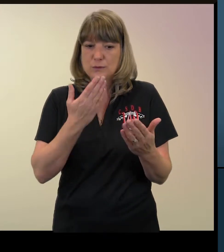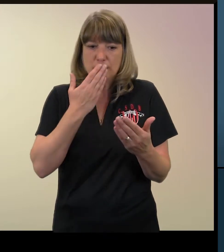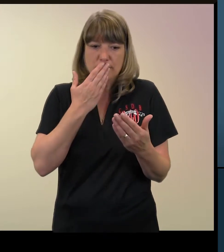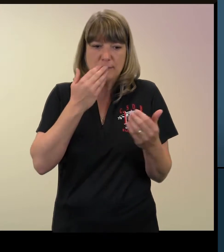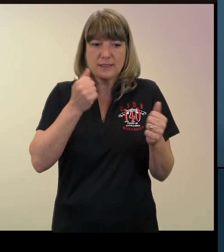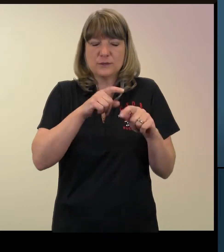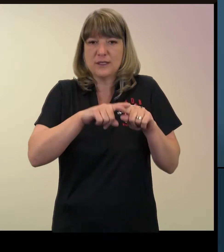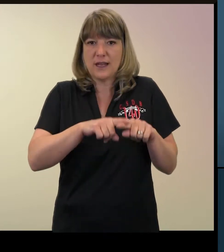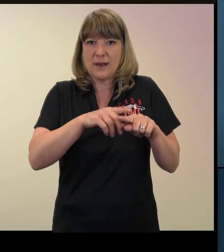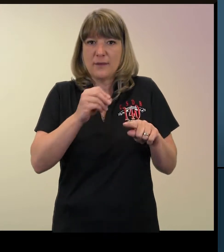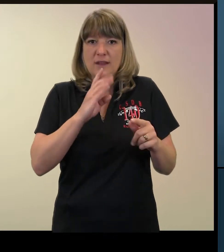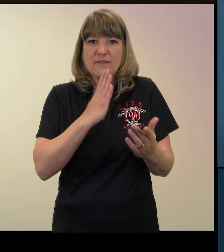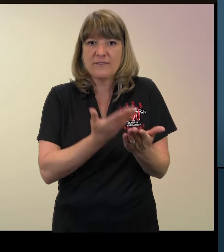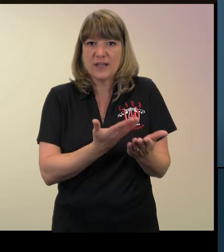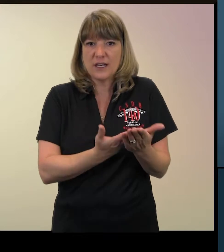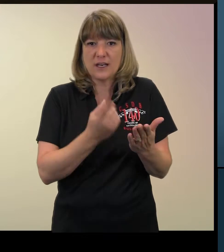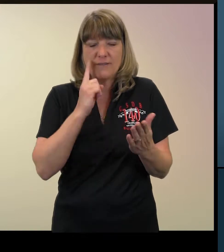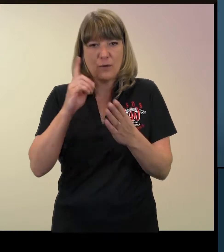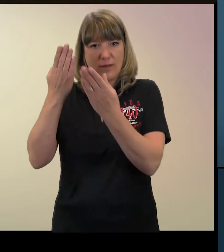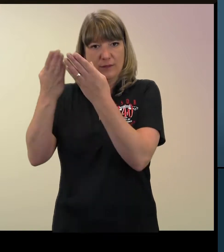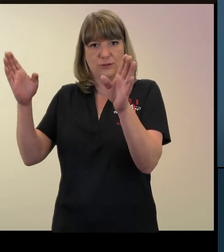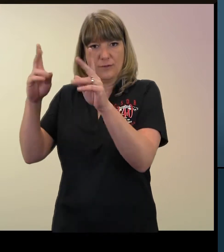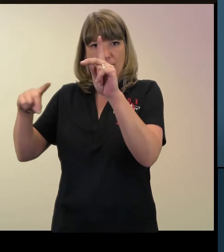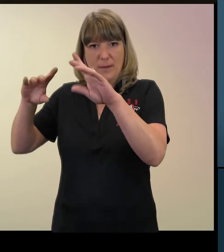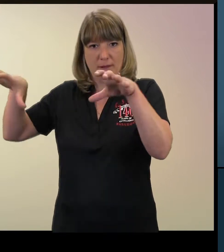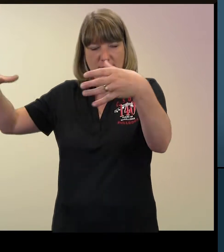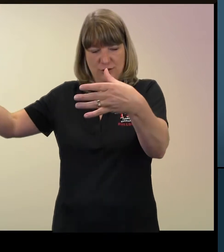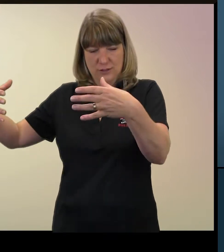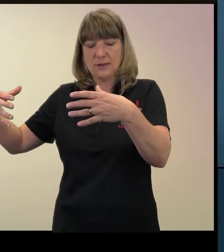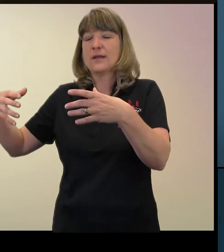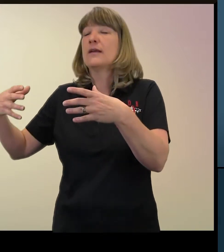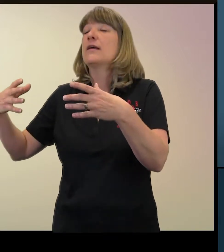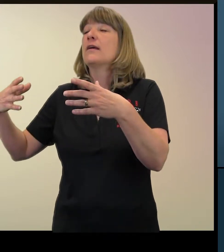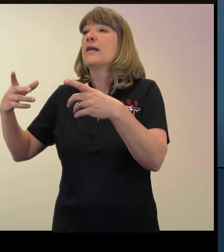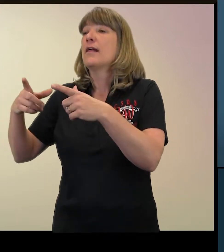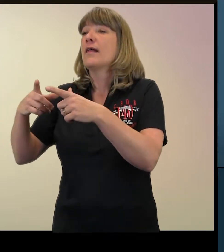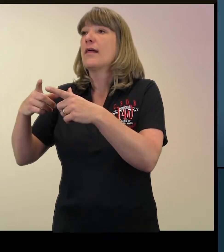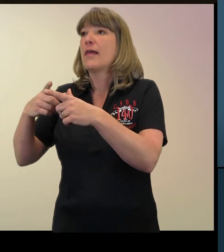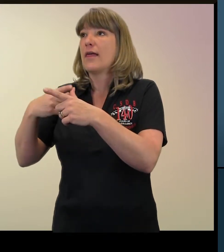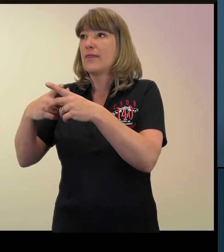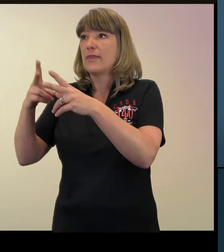reliability and validity in the general population. And then